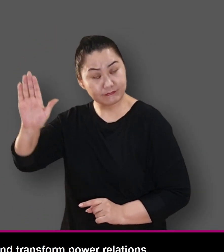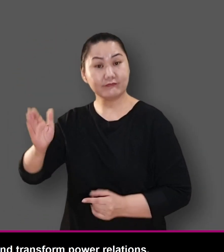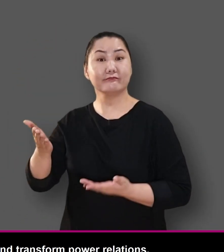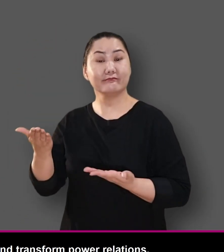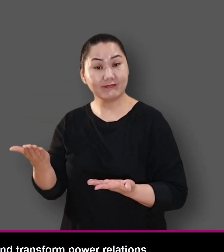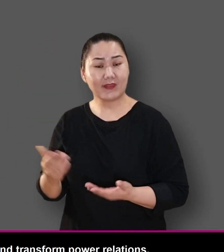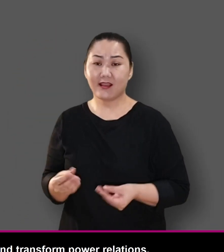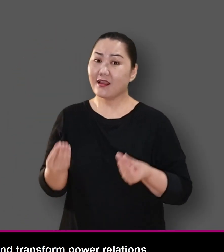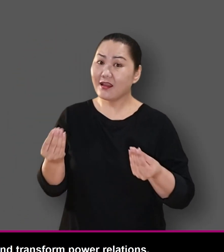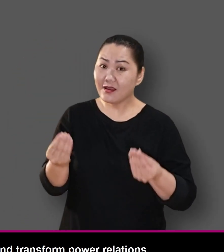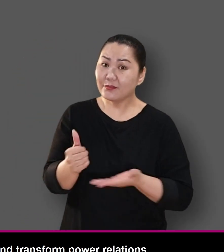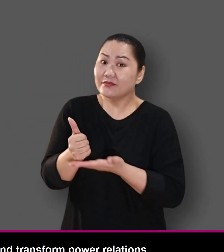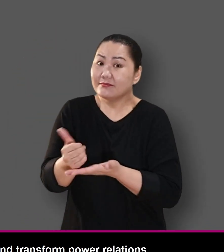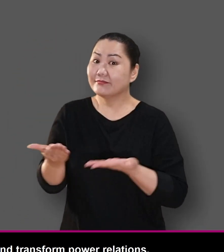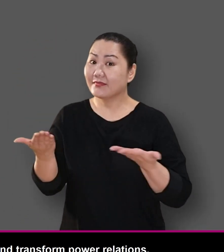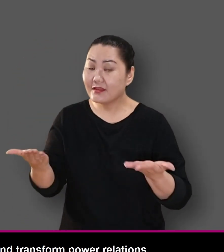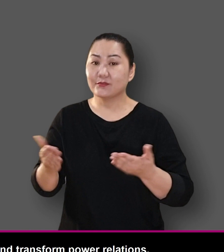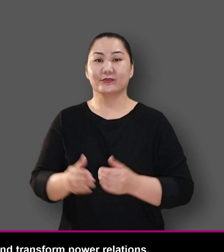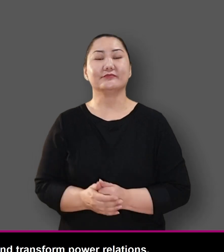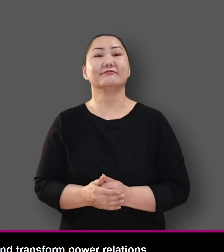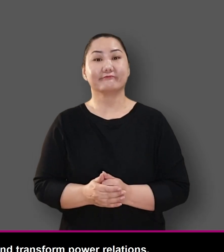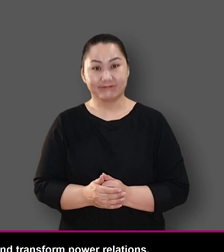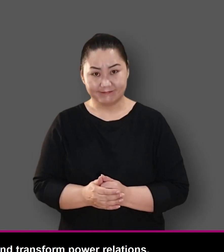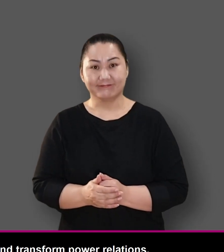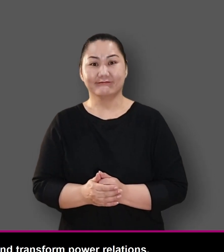to bring about change and transform power relations.